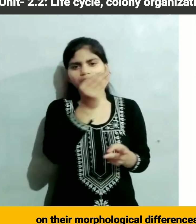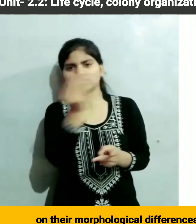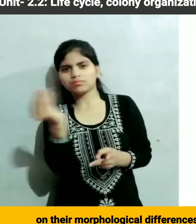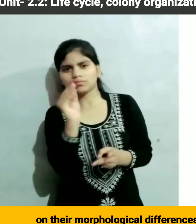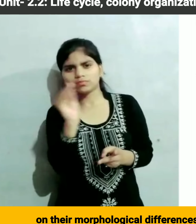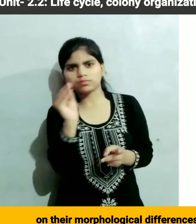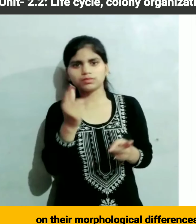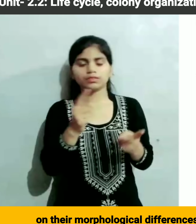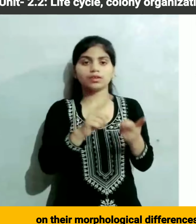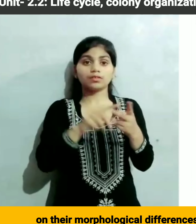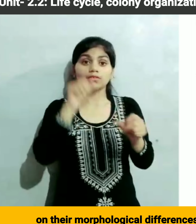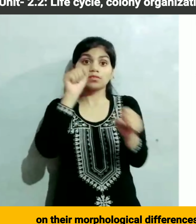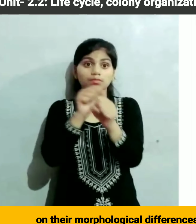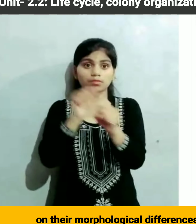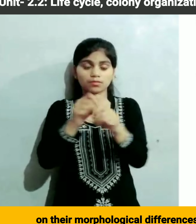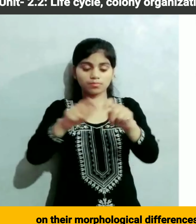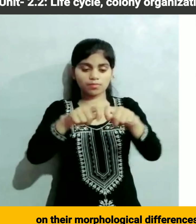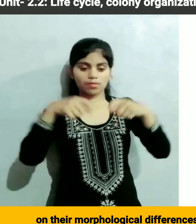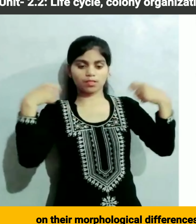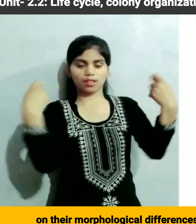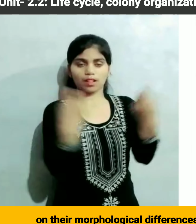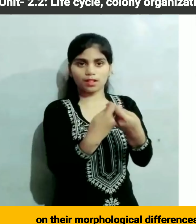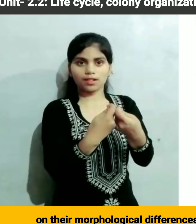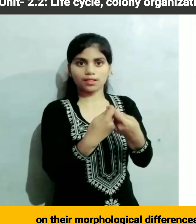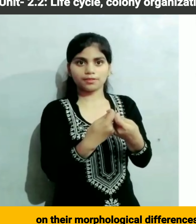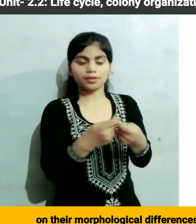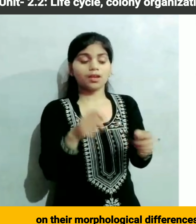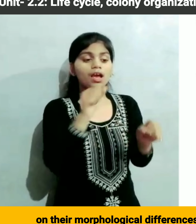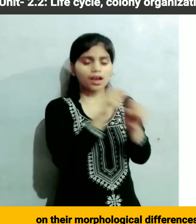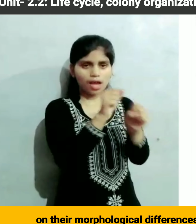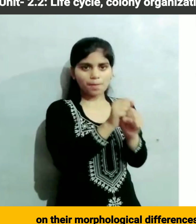their morphological differences.